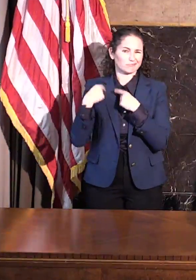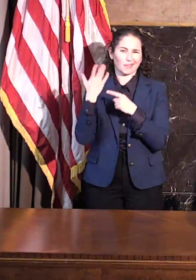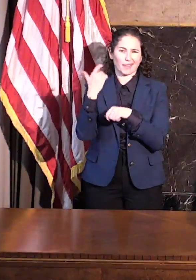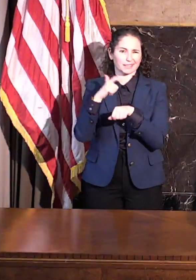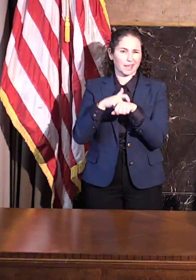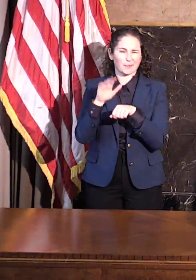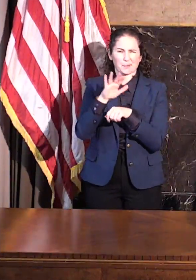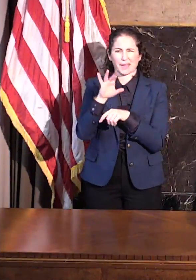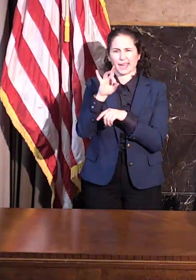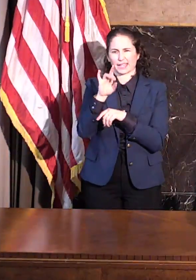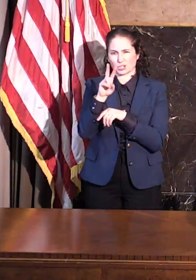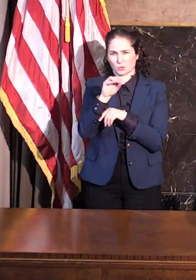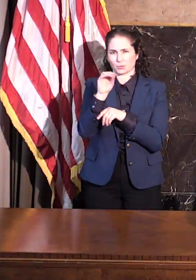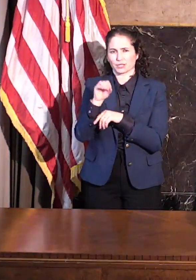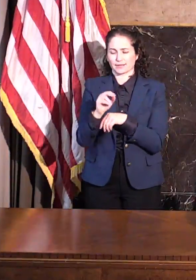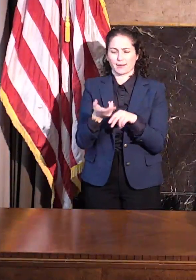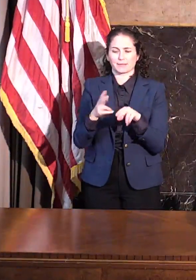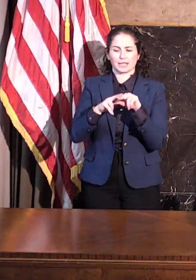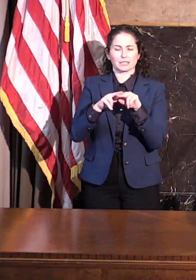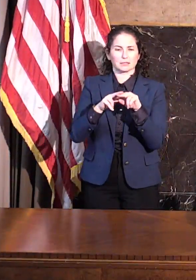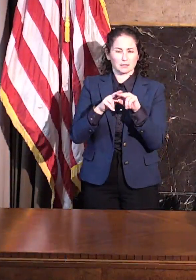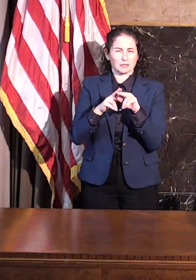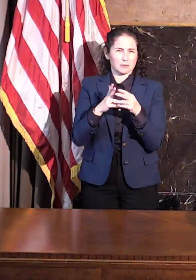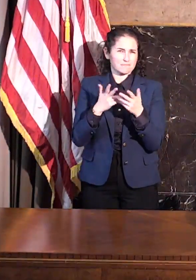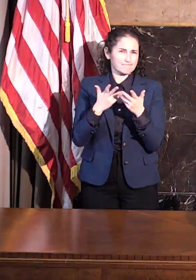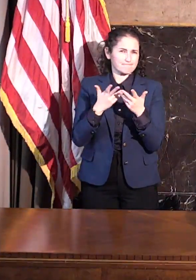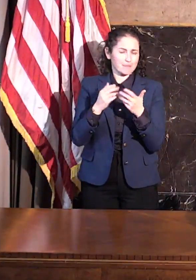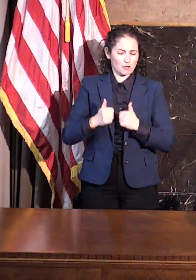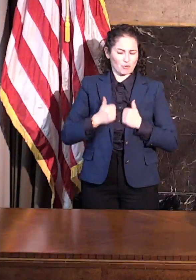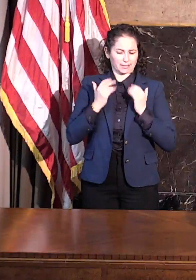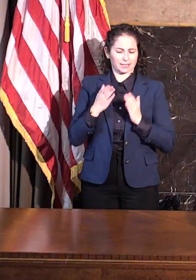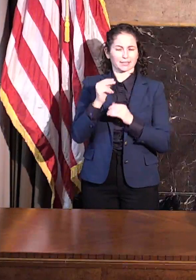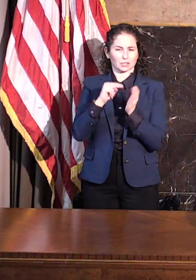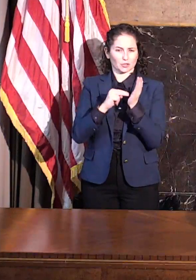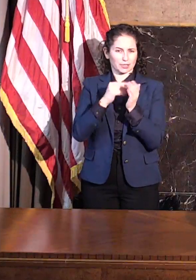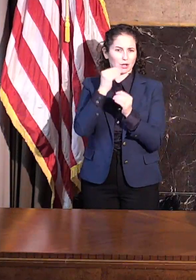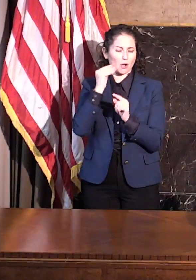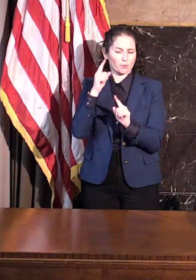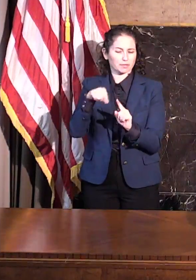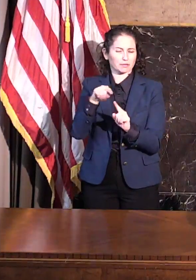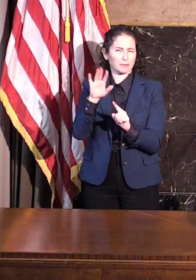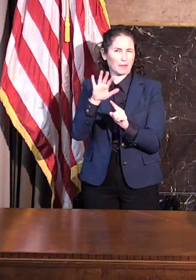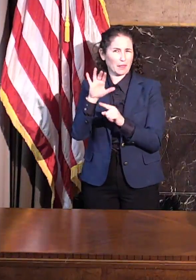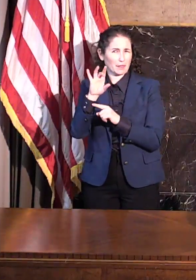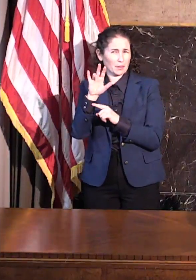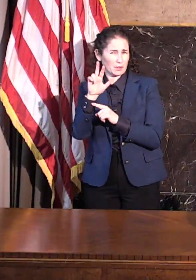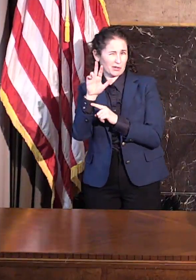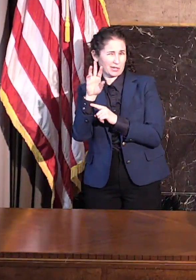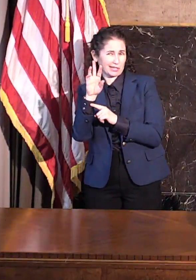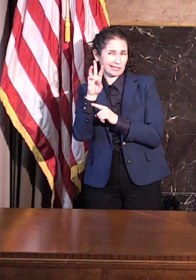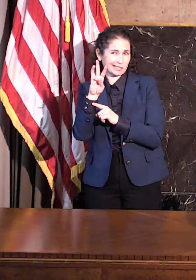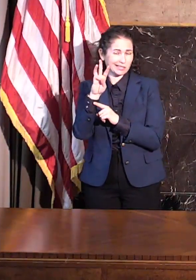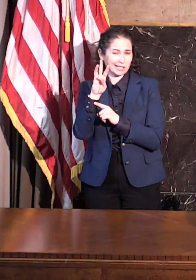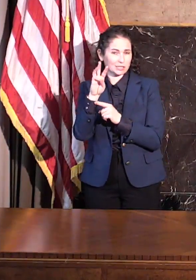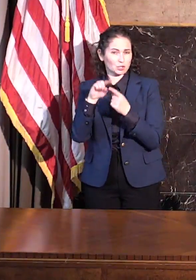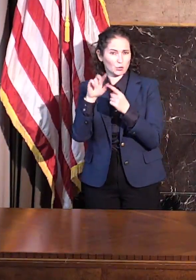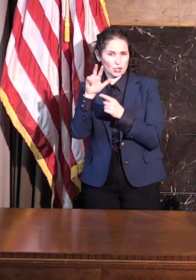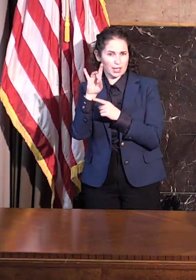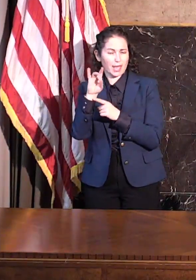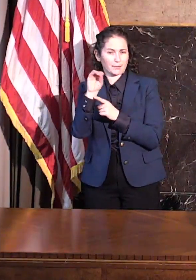visit for the nursing home part, the part that went first, and then they'll finish up. They've been doing the Part B, which is assisted living and group